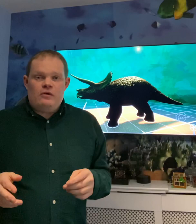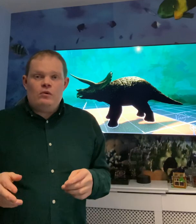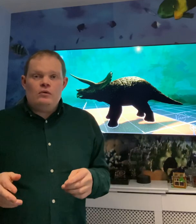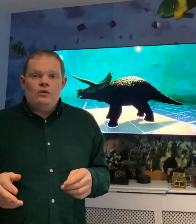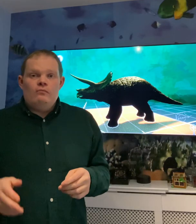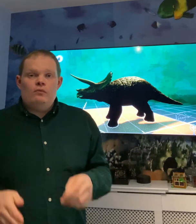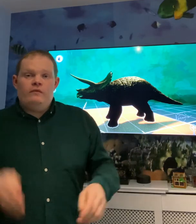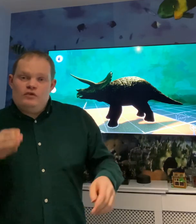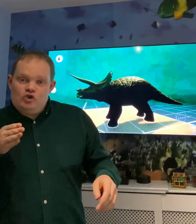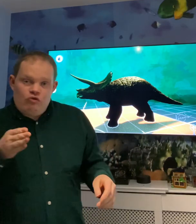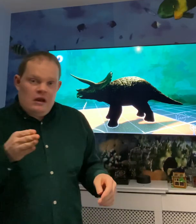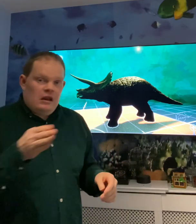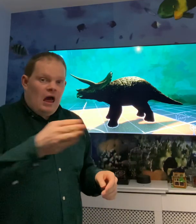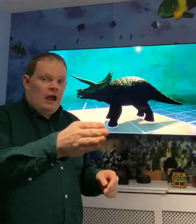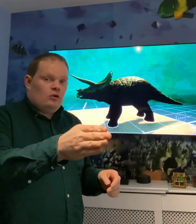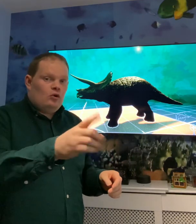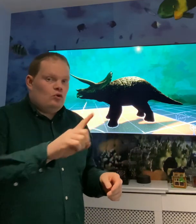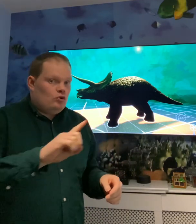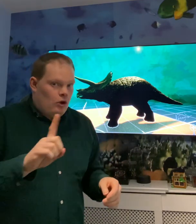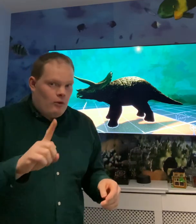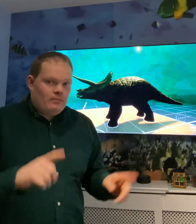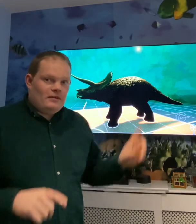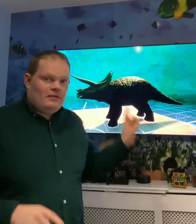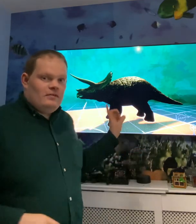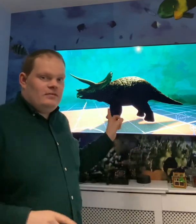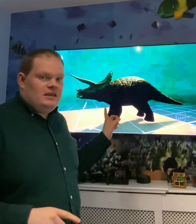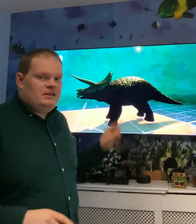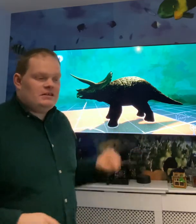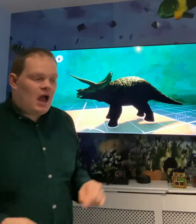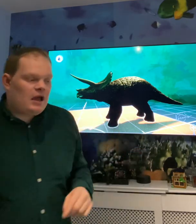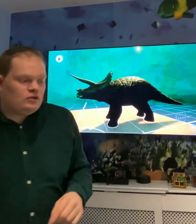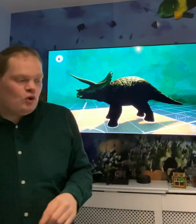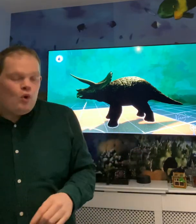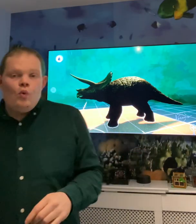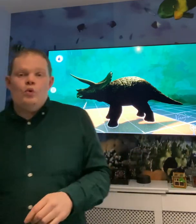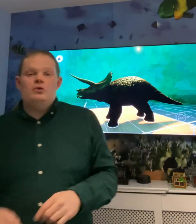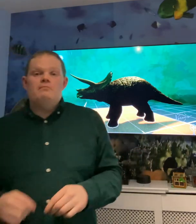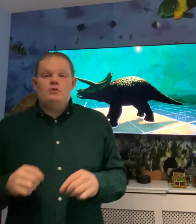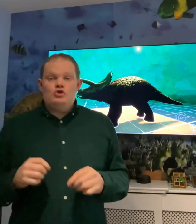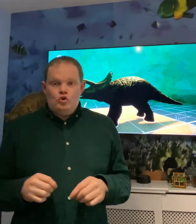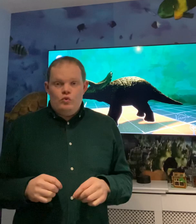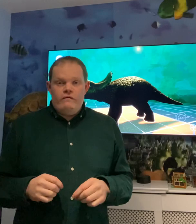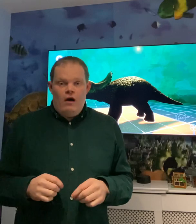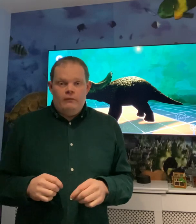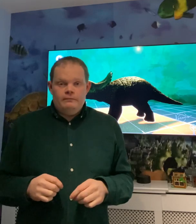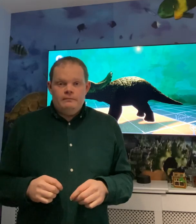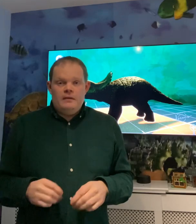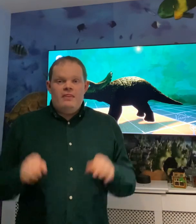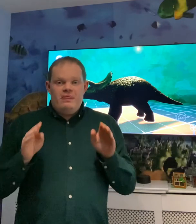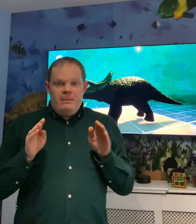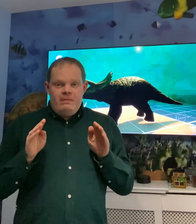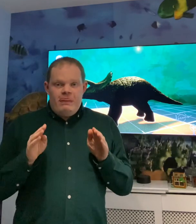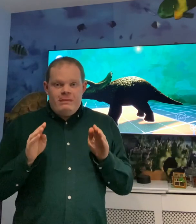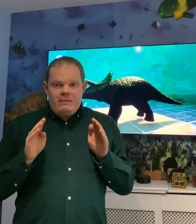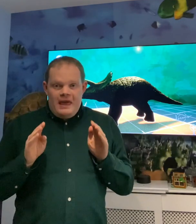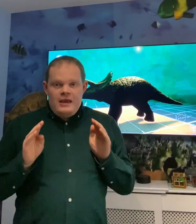wouldn't move in a straight line. No, these guys would maneuver. They